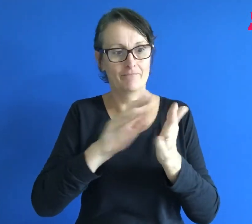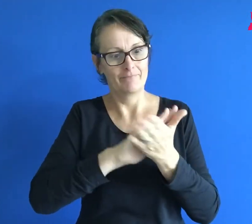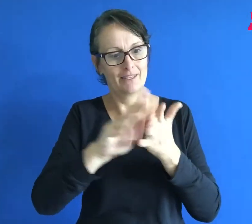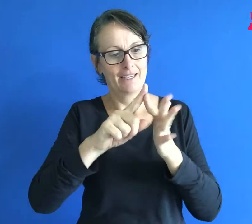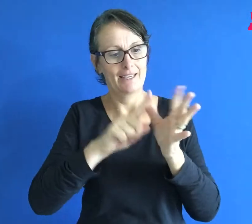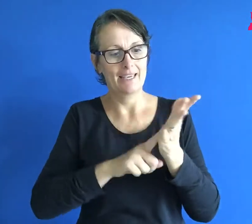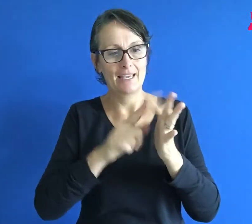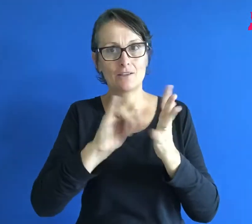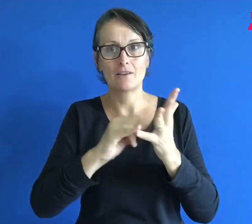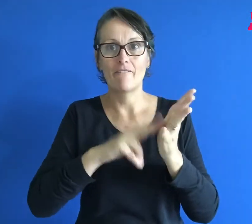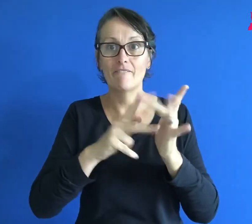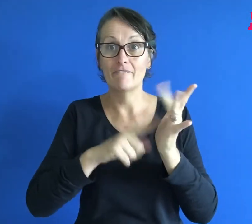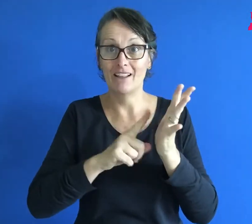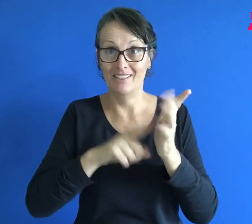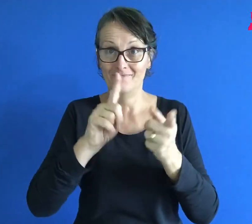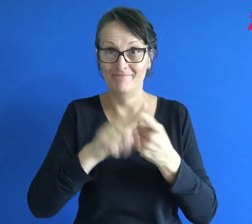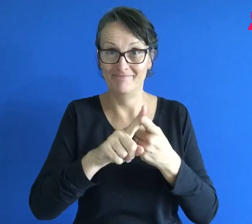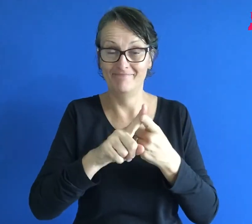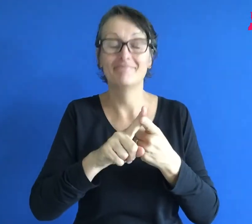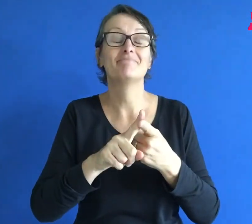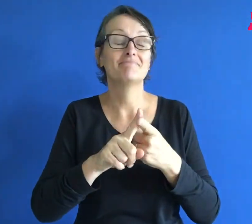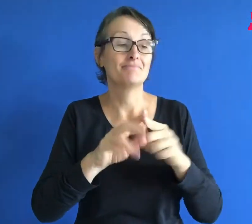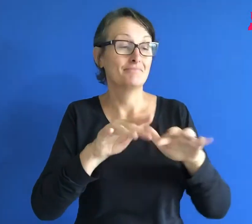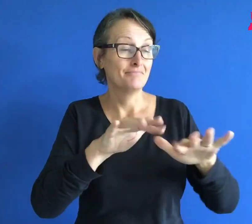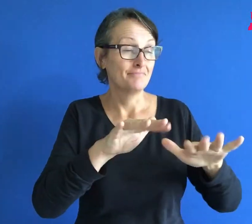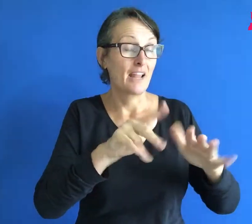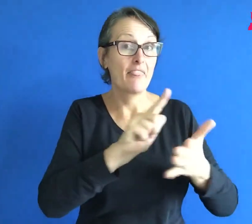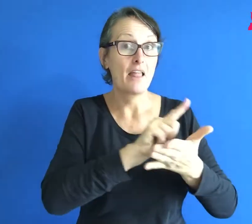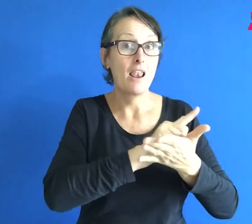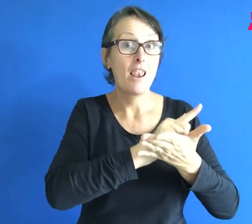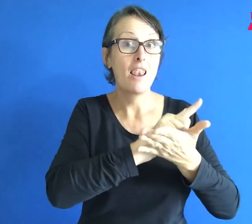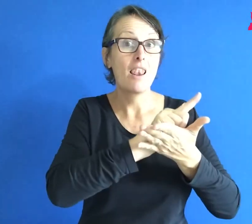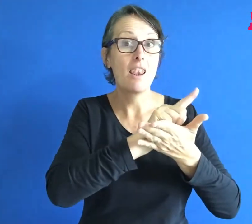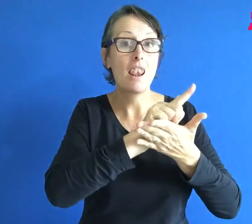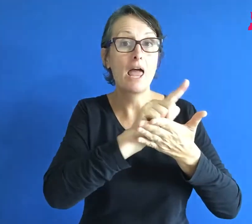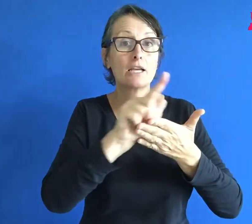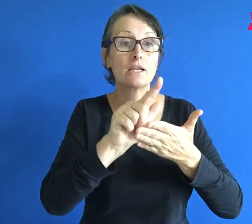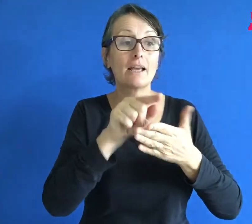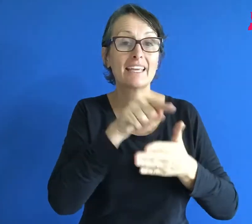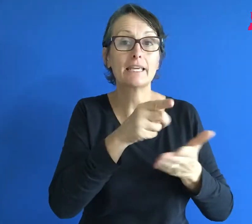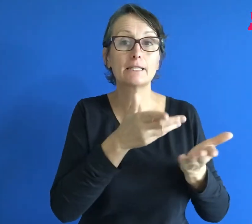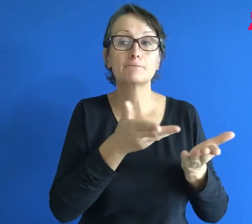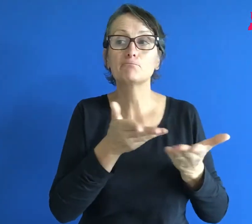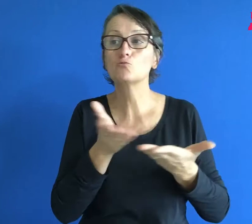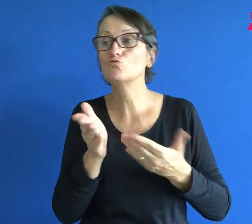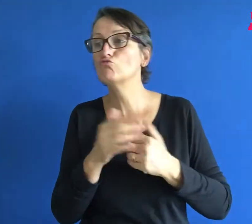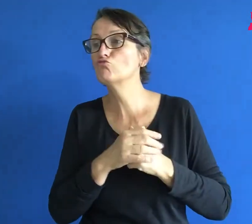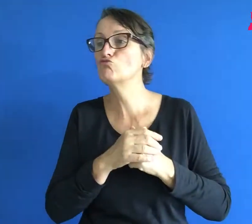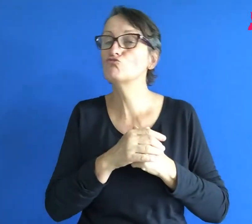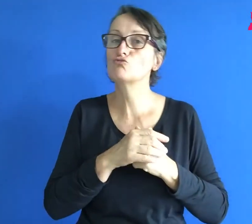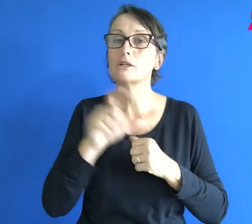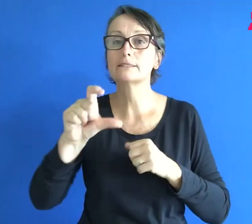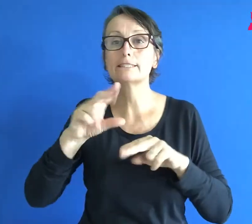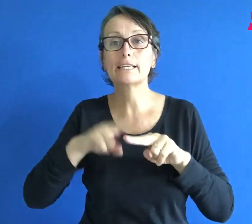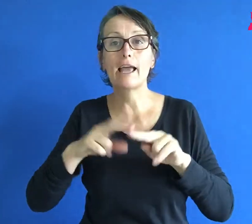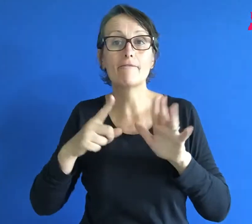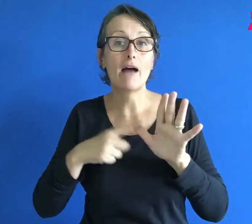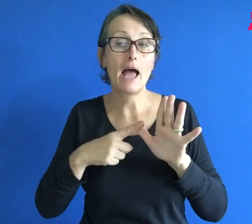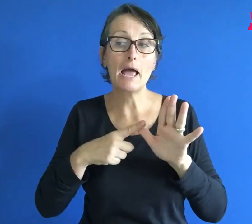station. It wasn't immediate, but the day did come when he felt like he might be able to go back to volunteering. He